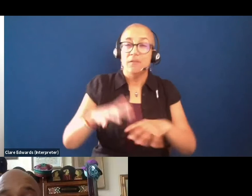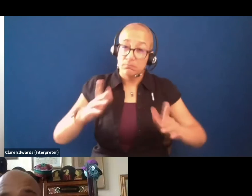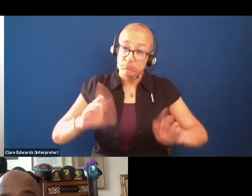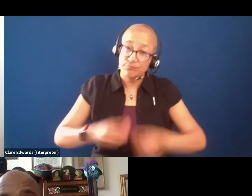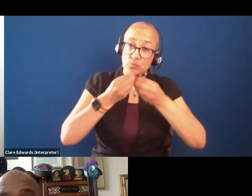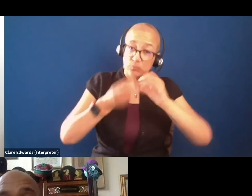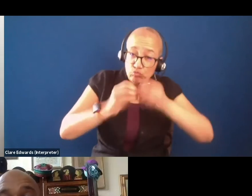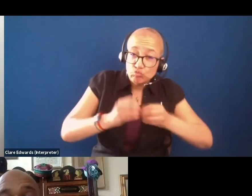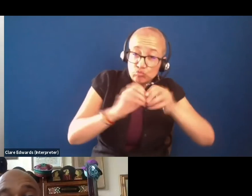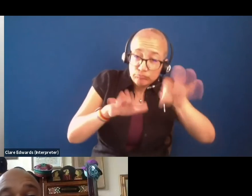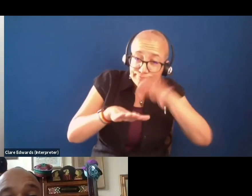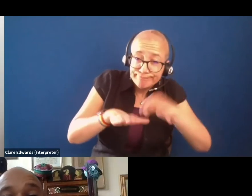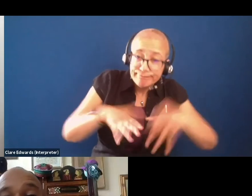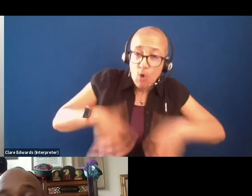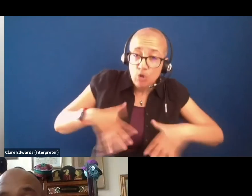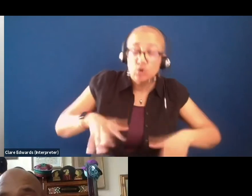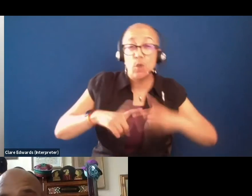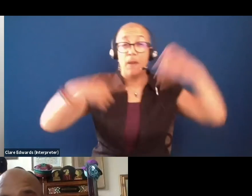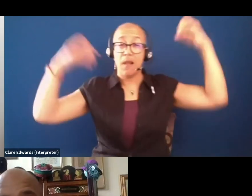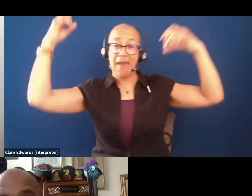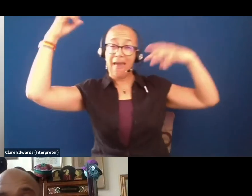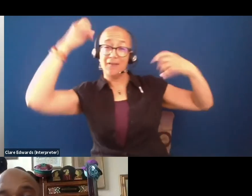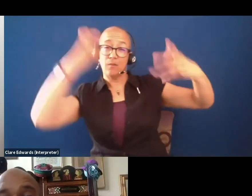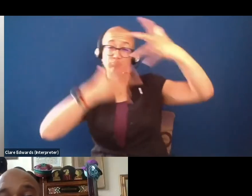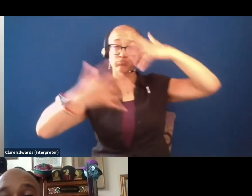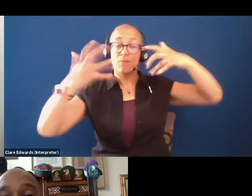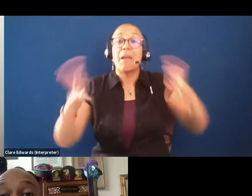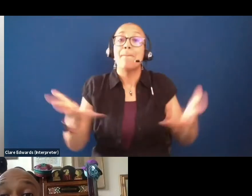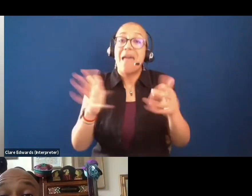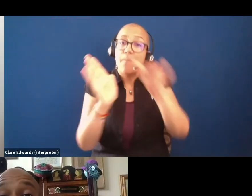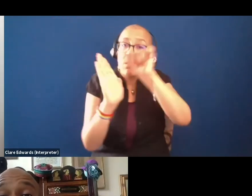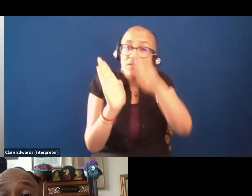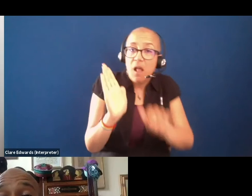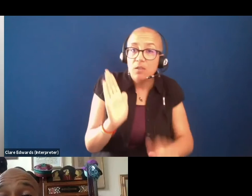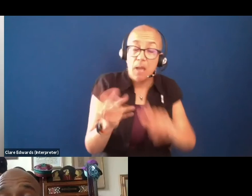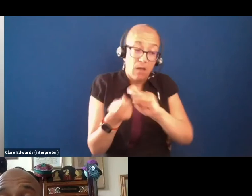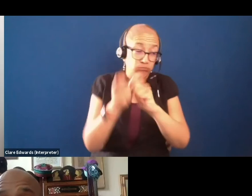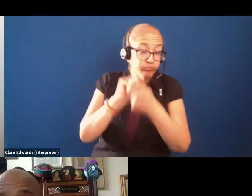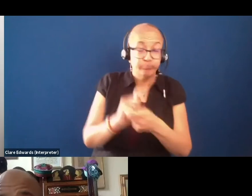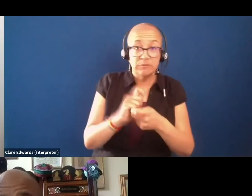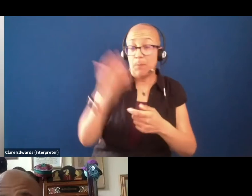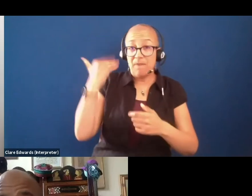glowing lights, and playable sculptures to transform historically